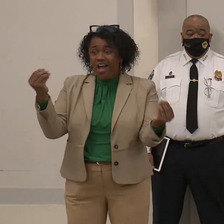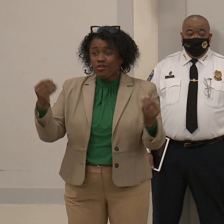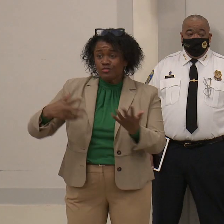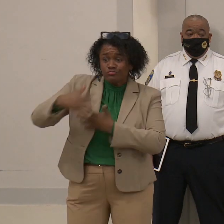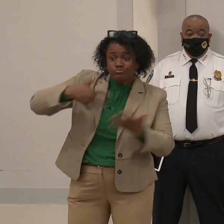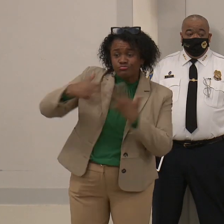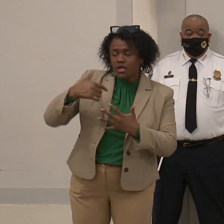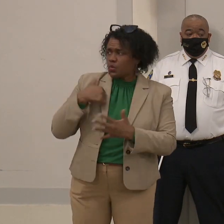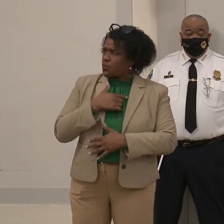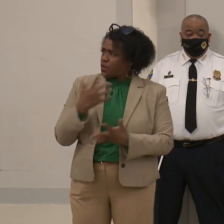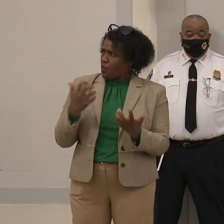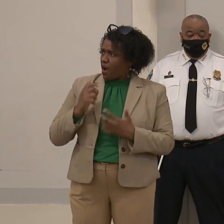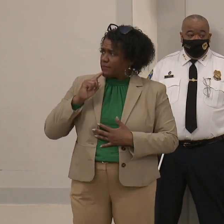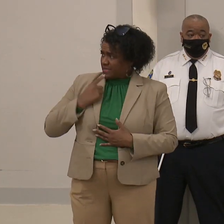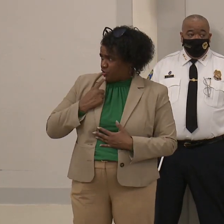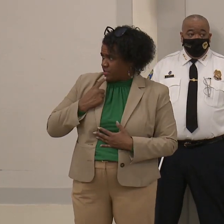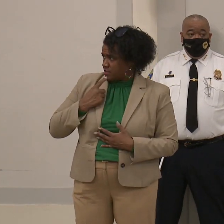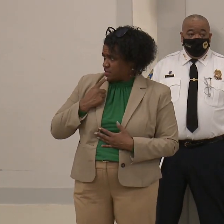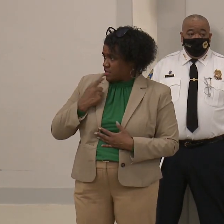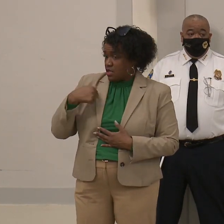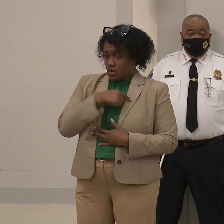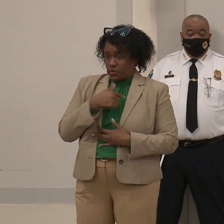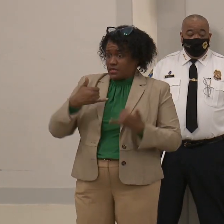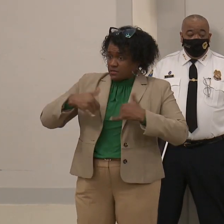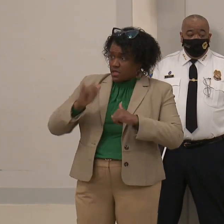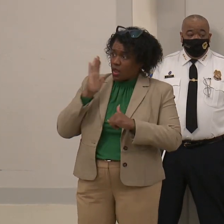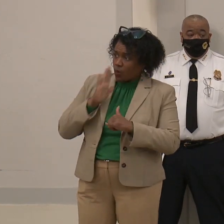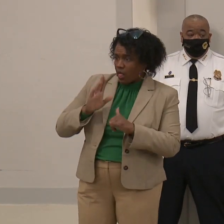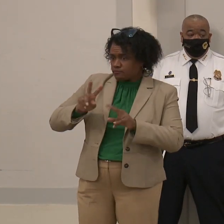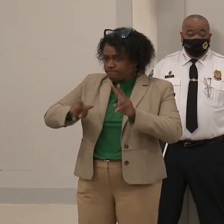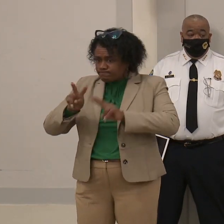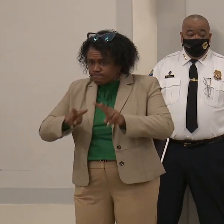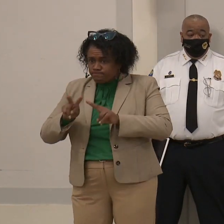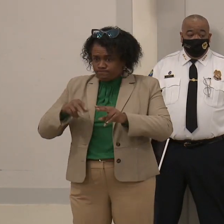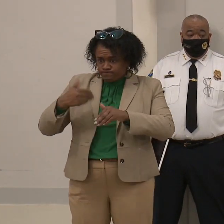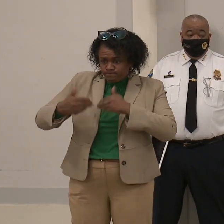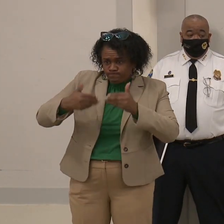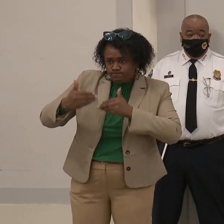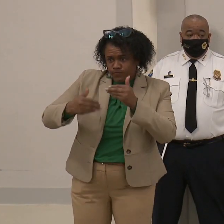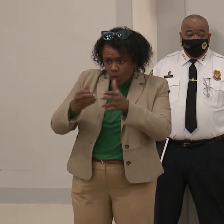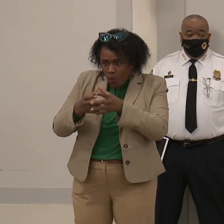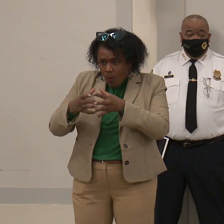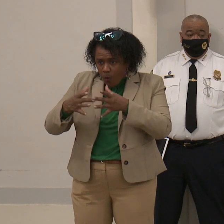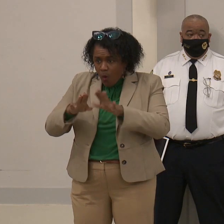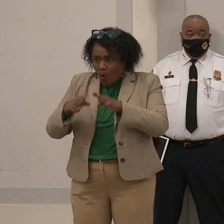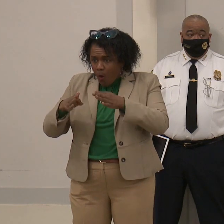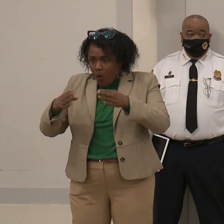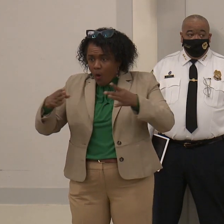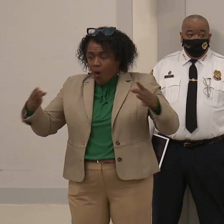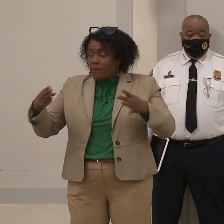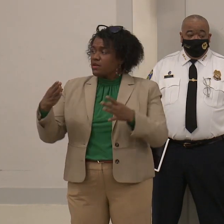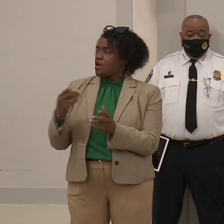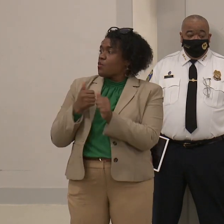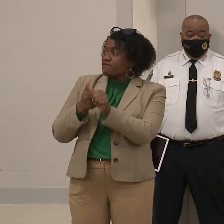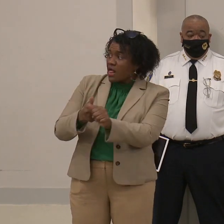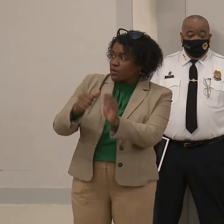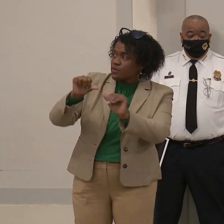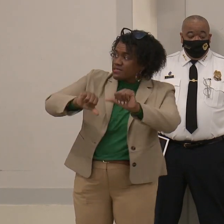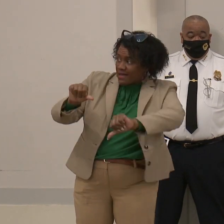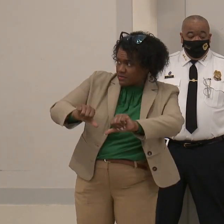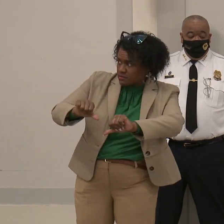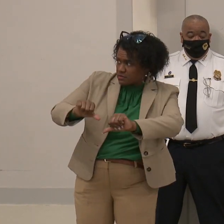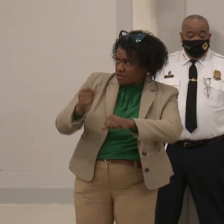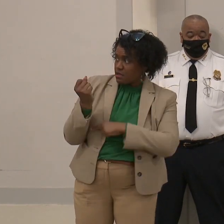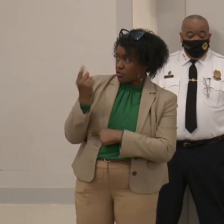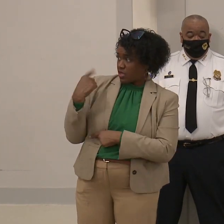this very seriously, but we will do it in due time and do it in a respectful manner according to the science, and understanding